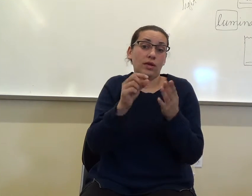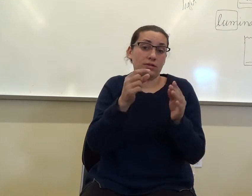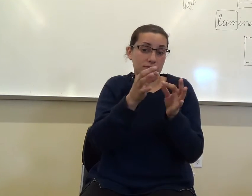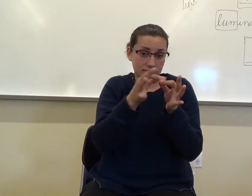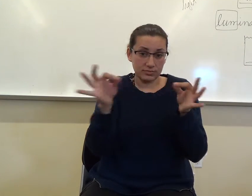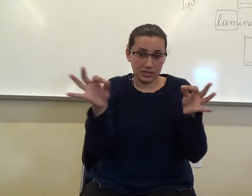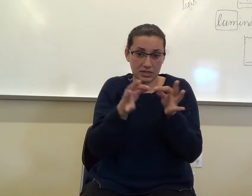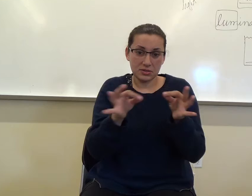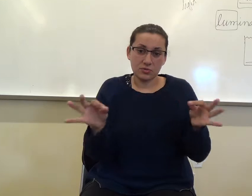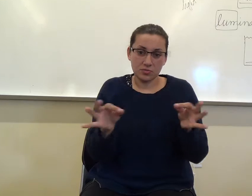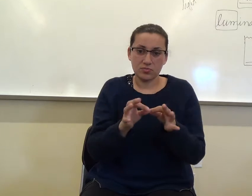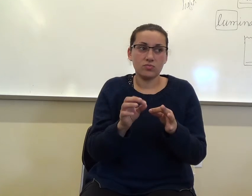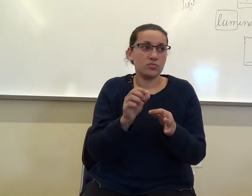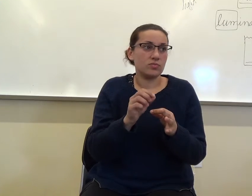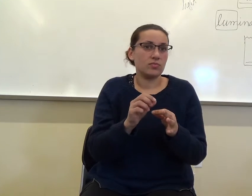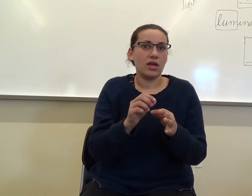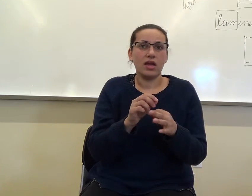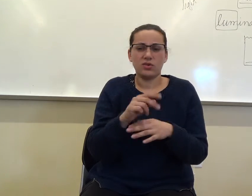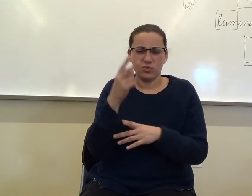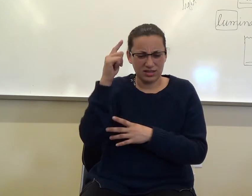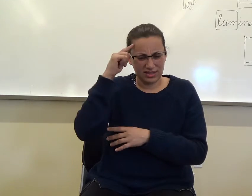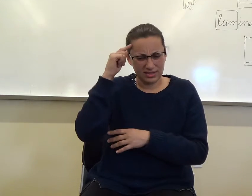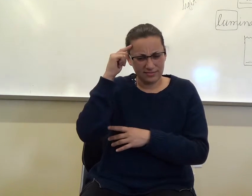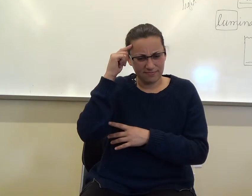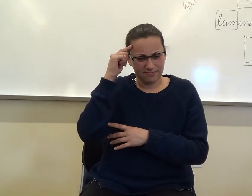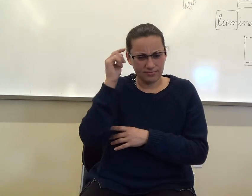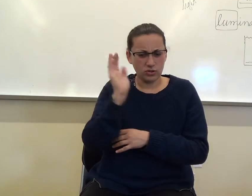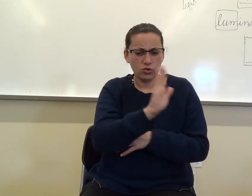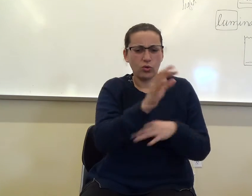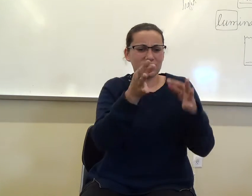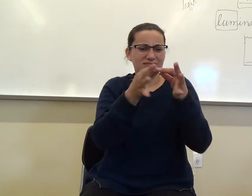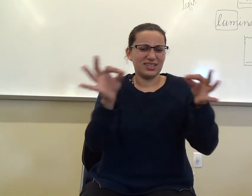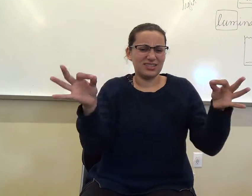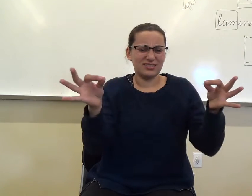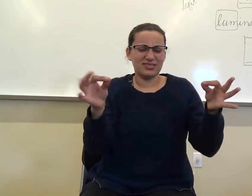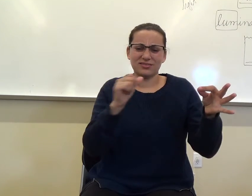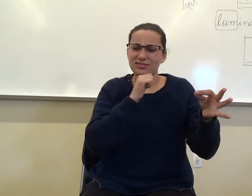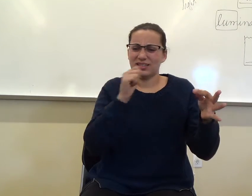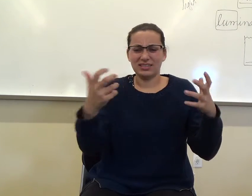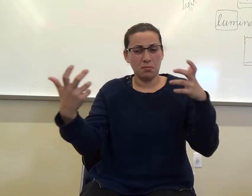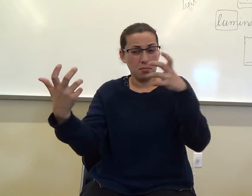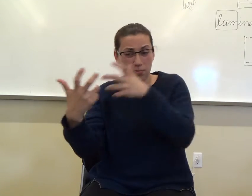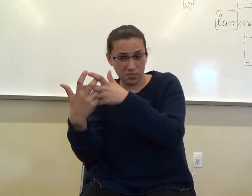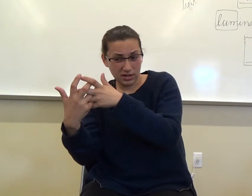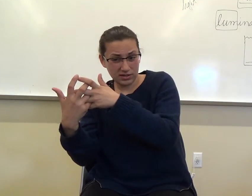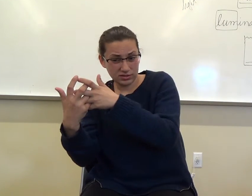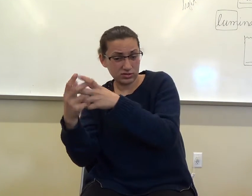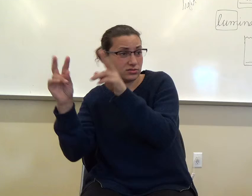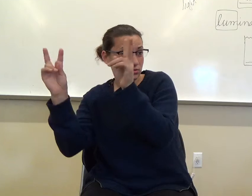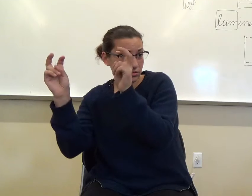it out by ourselves, and then you say, no, that's not a real good way to start the summary, then something is